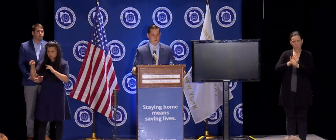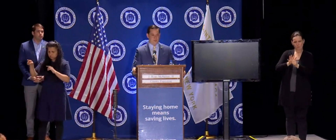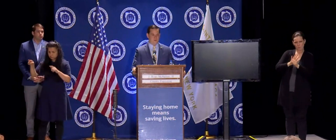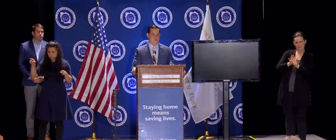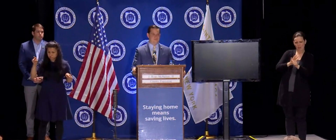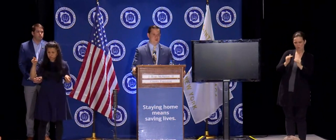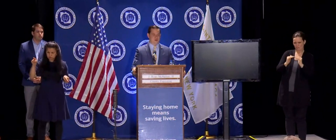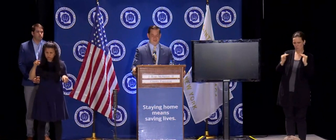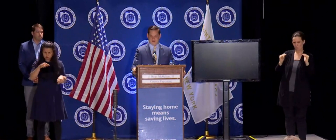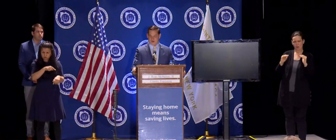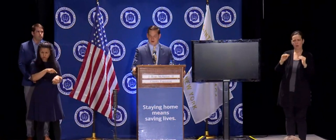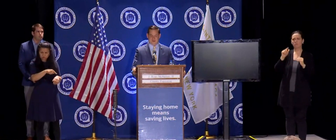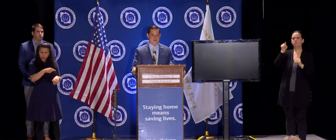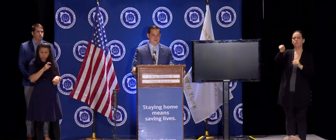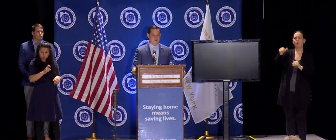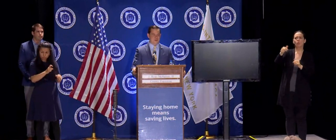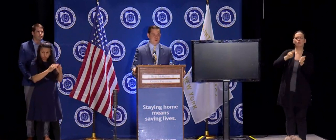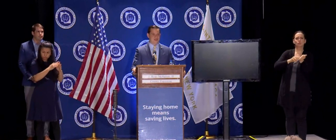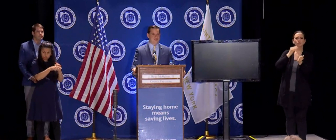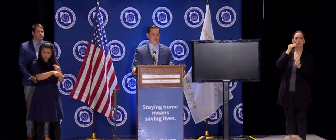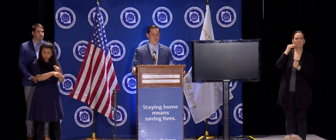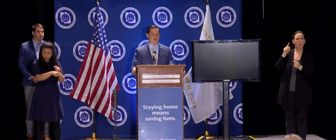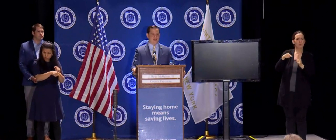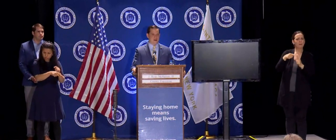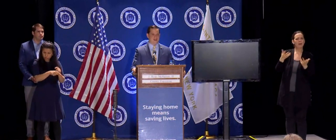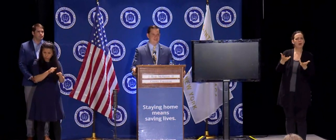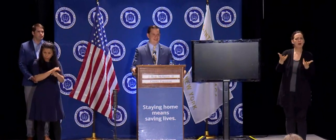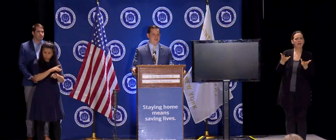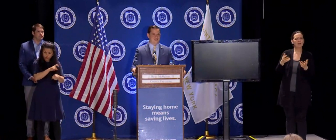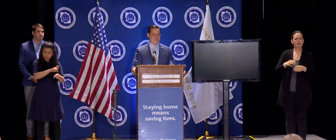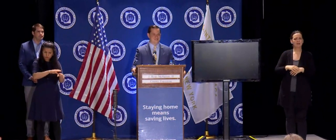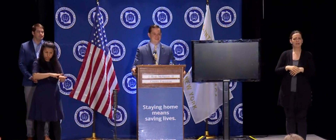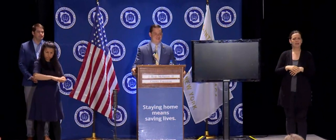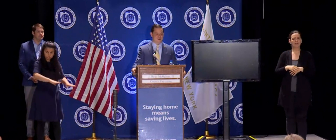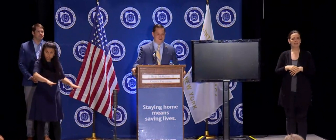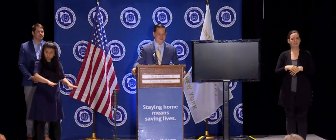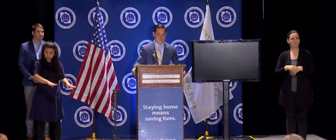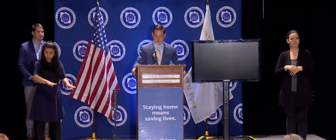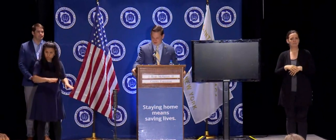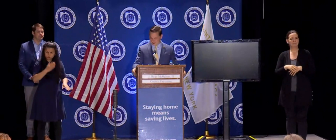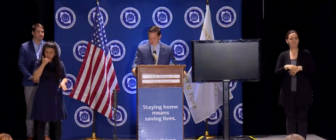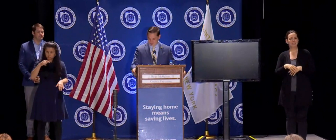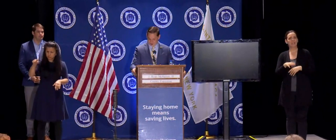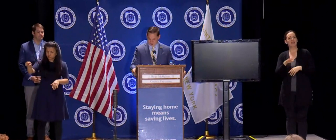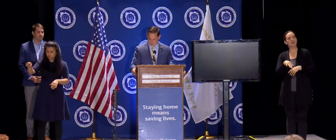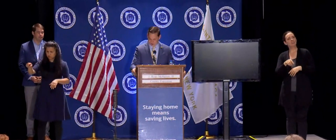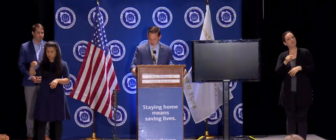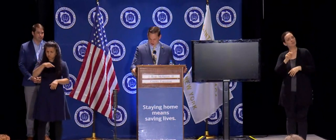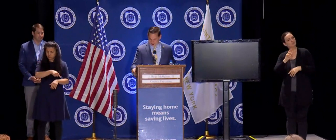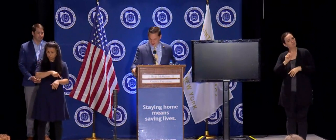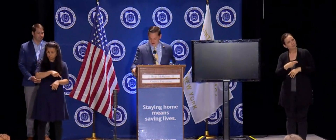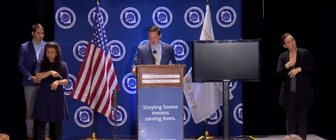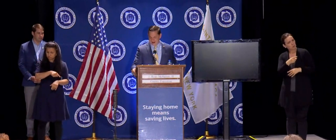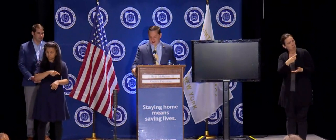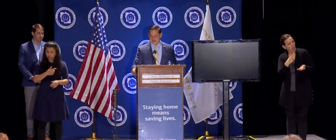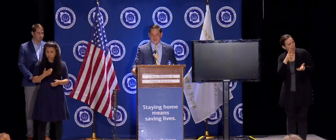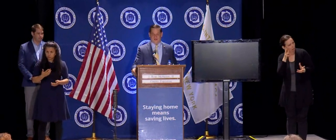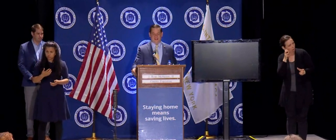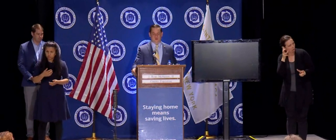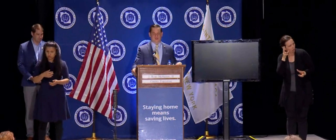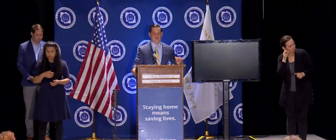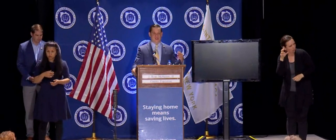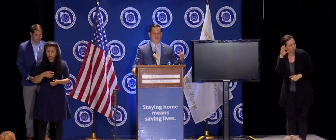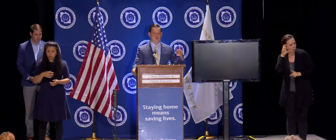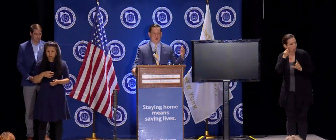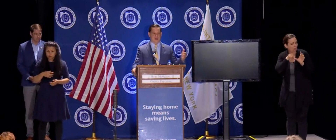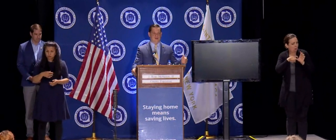homes? Trish, you are. Were you eavesdropping on my conversation earlier with the control room, Trish? No,